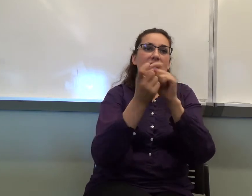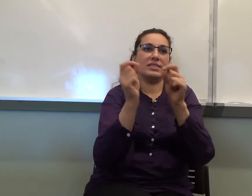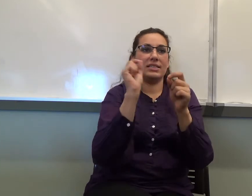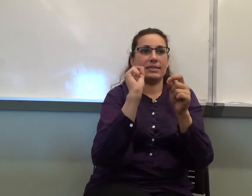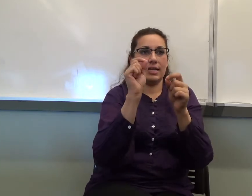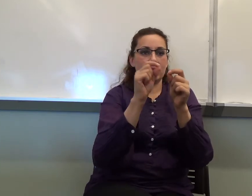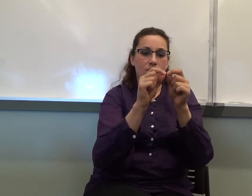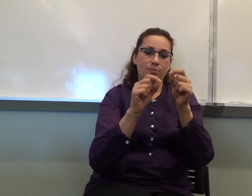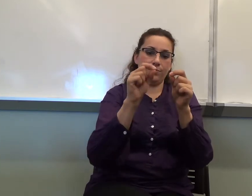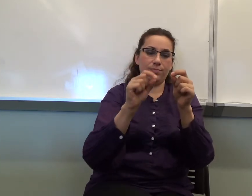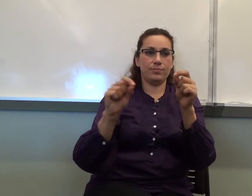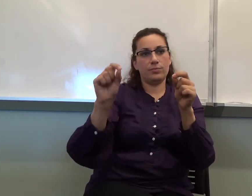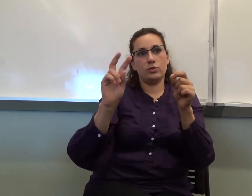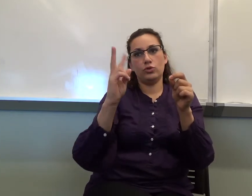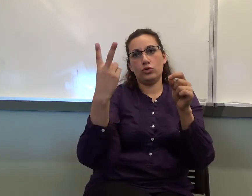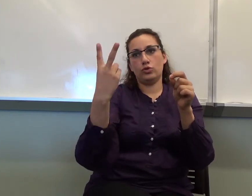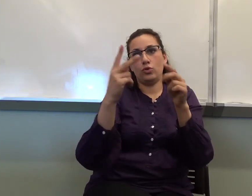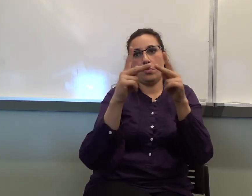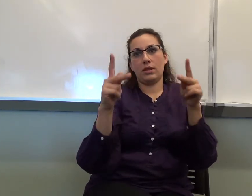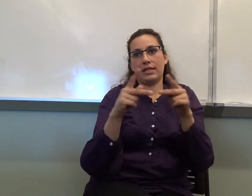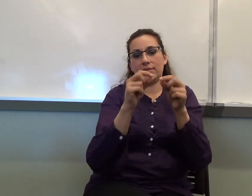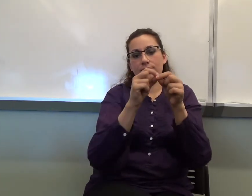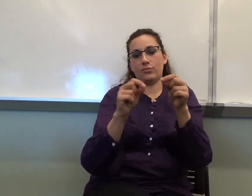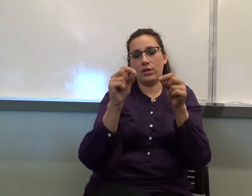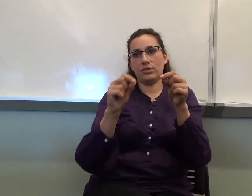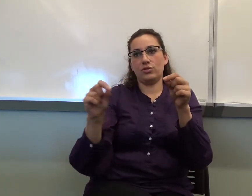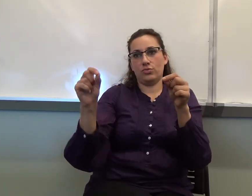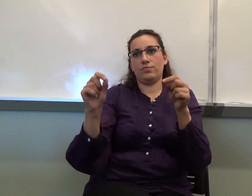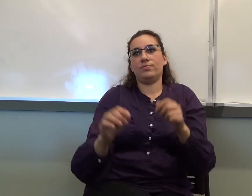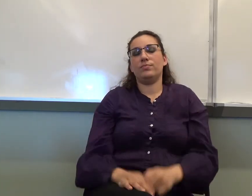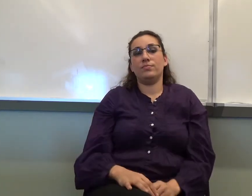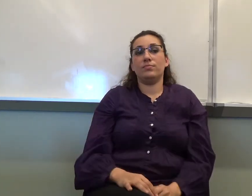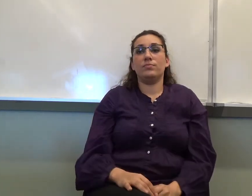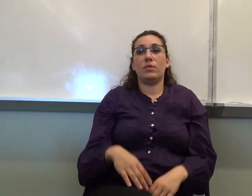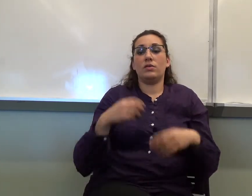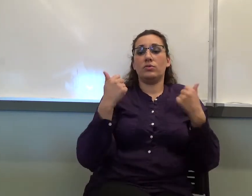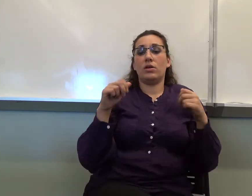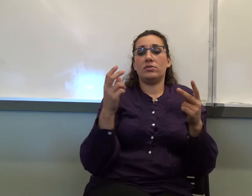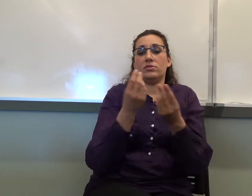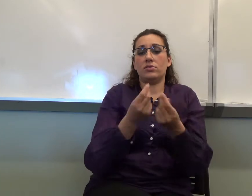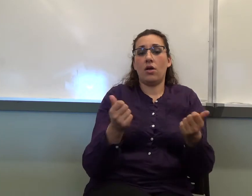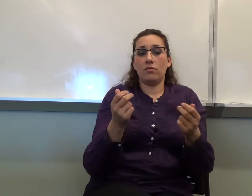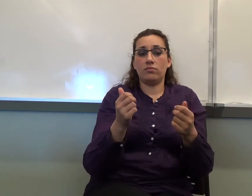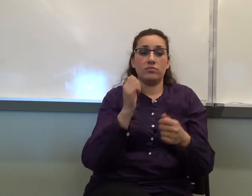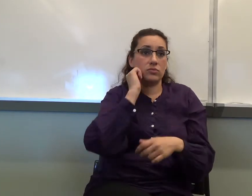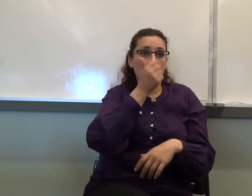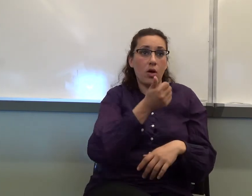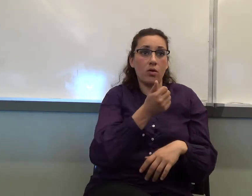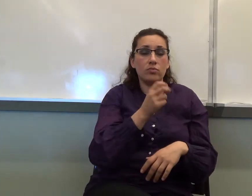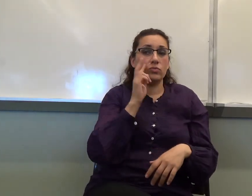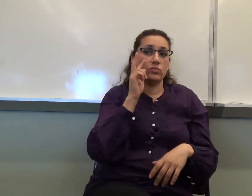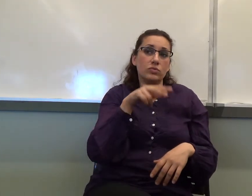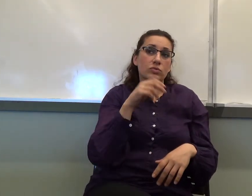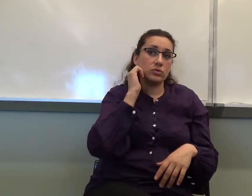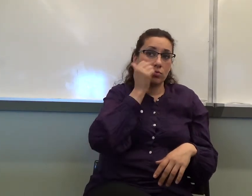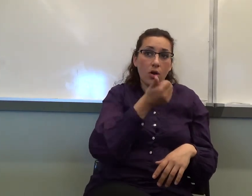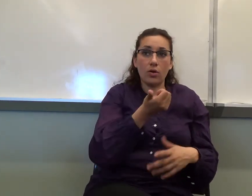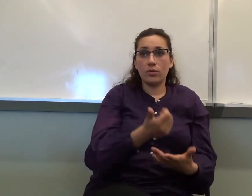Okay? Okay, so work some of those problems, and we'll start tomorrow by looking at any of those you have. Anyone who came in